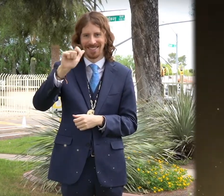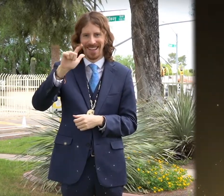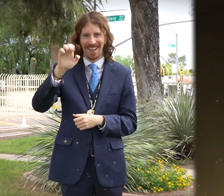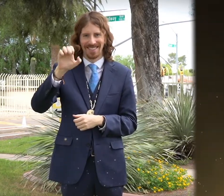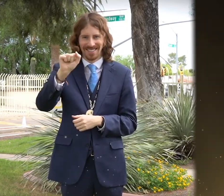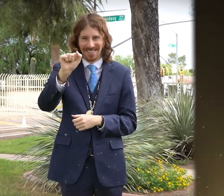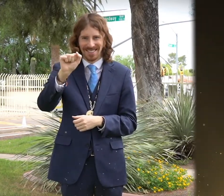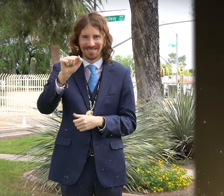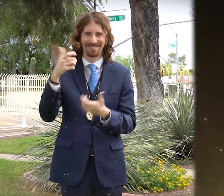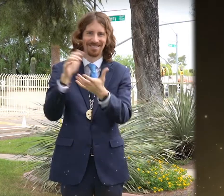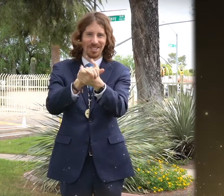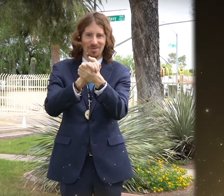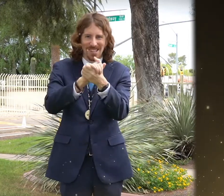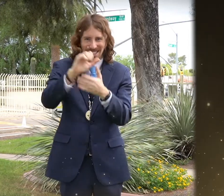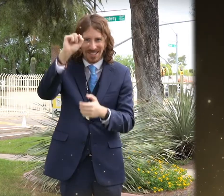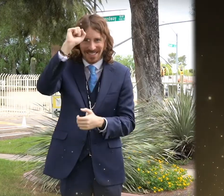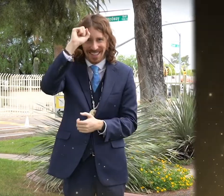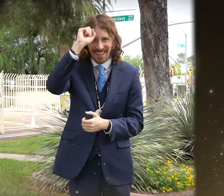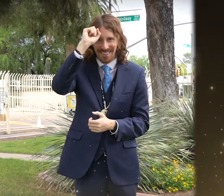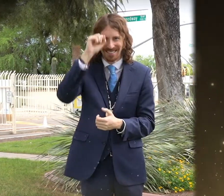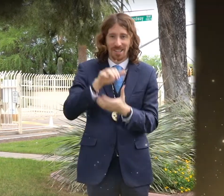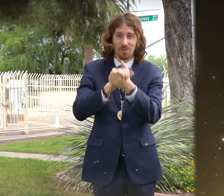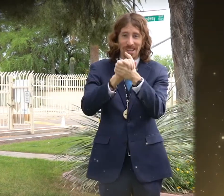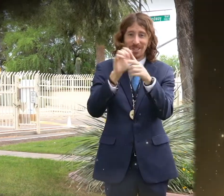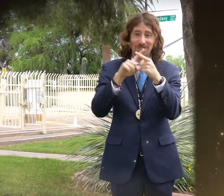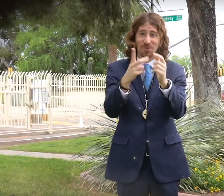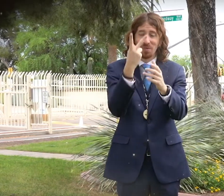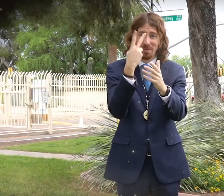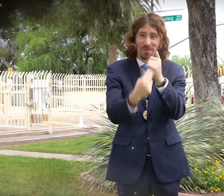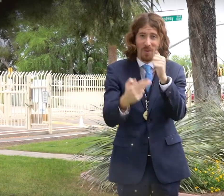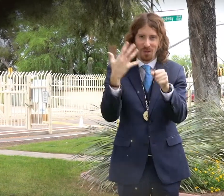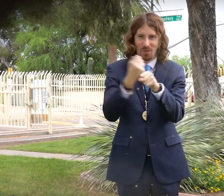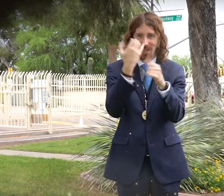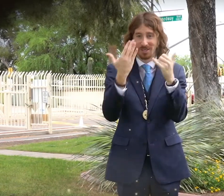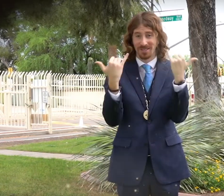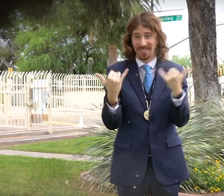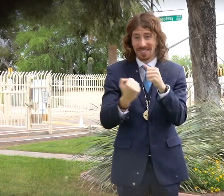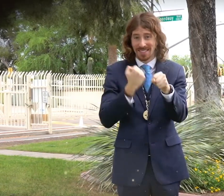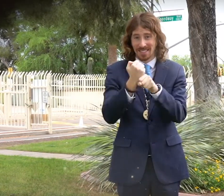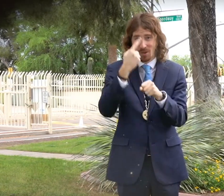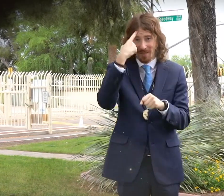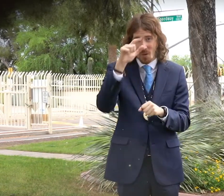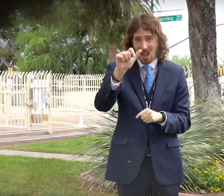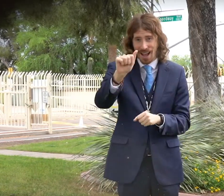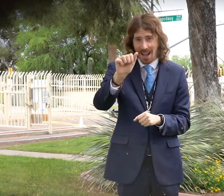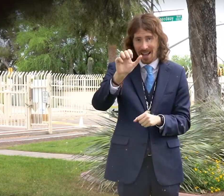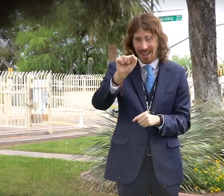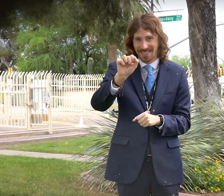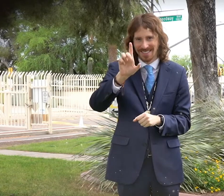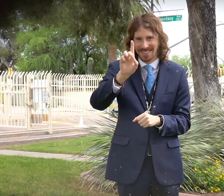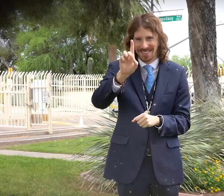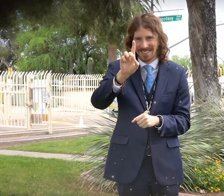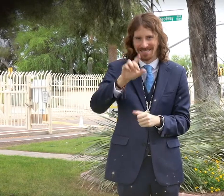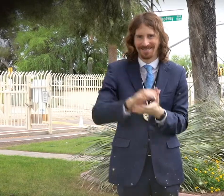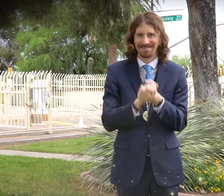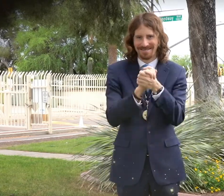Santana. Congratulations to both recipients for this year for Arizona School for the Deaf.